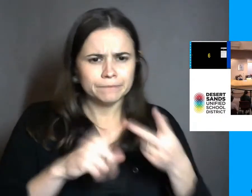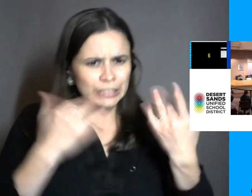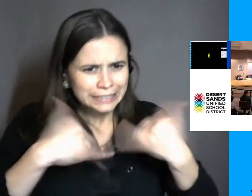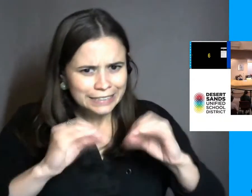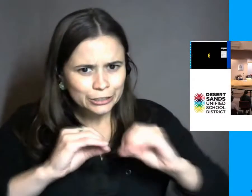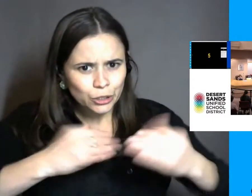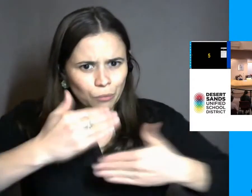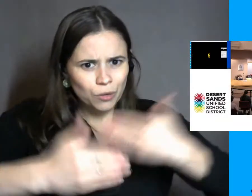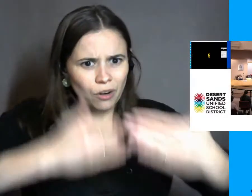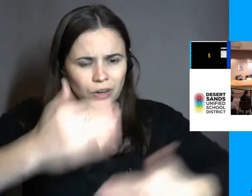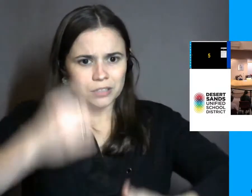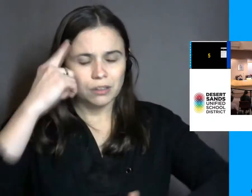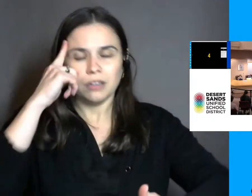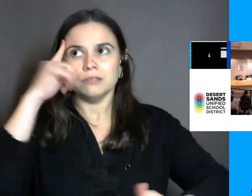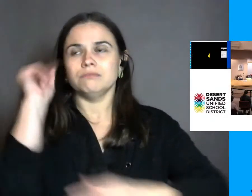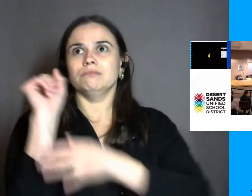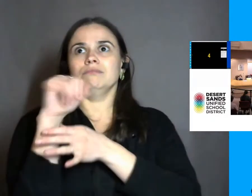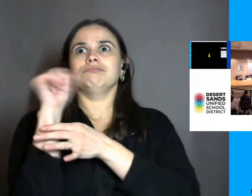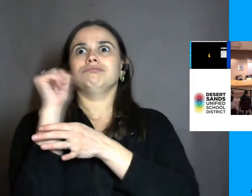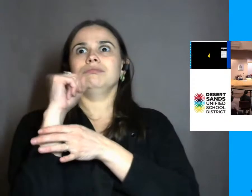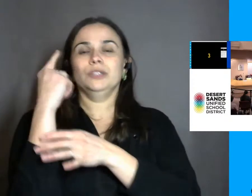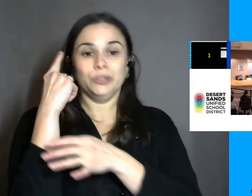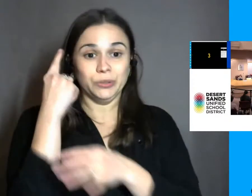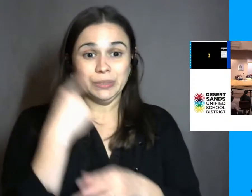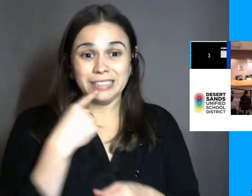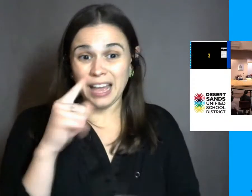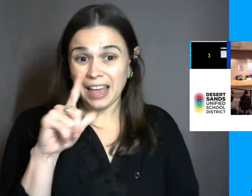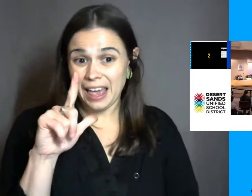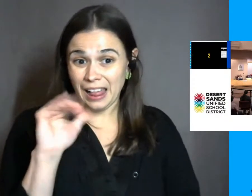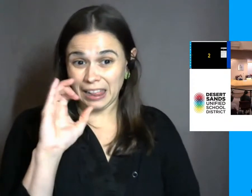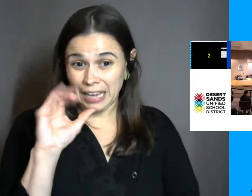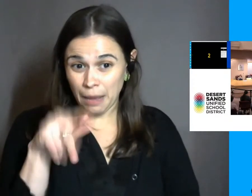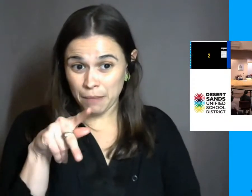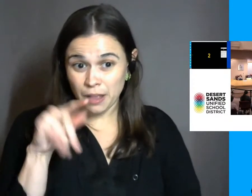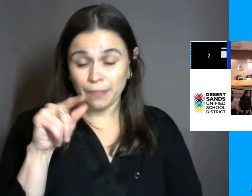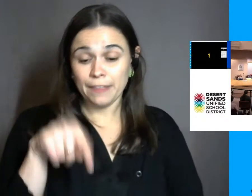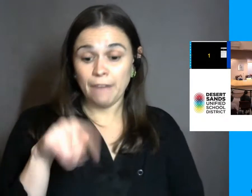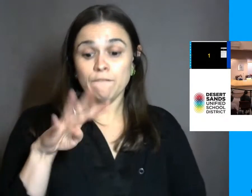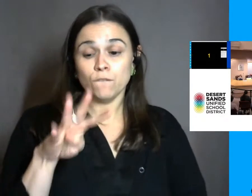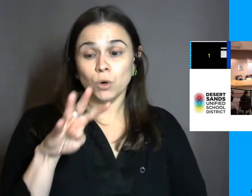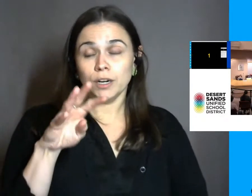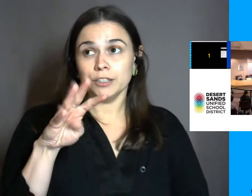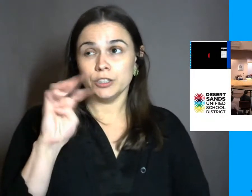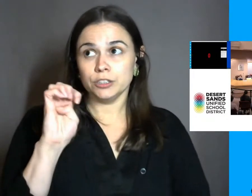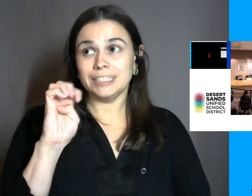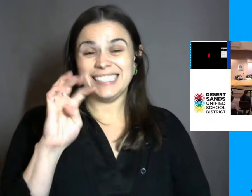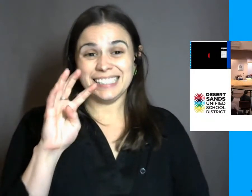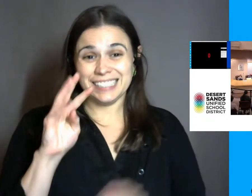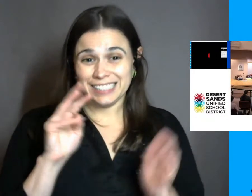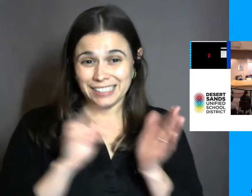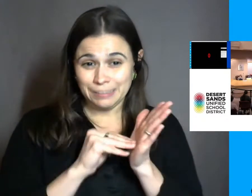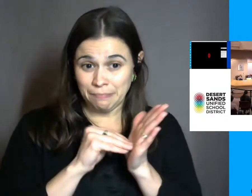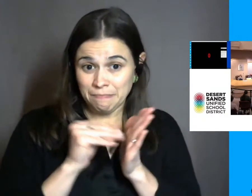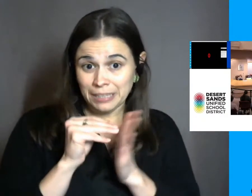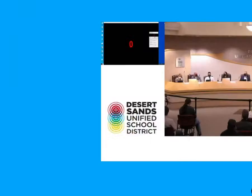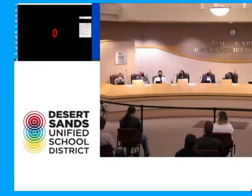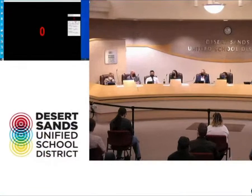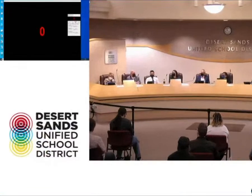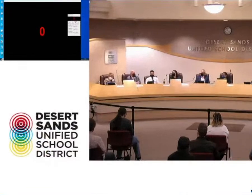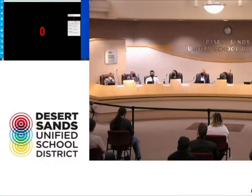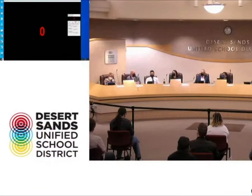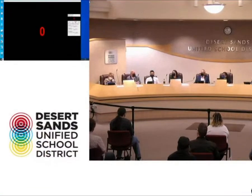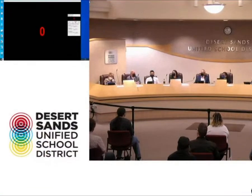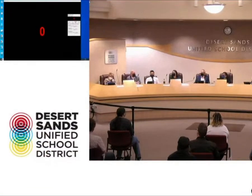the LCAP and $547 million, $473 million in expenses, a $73